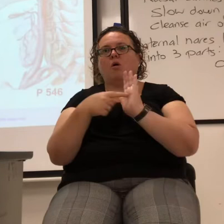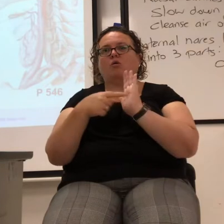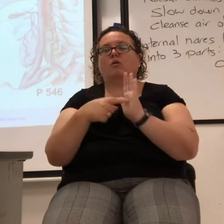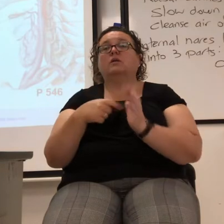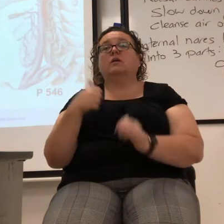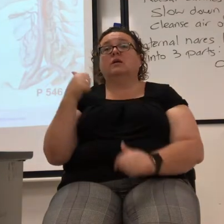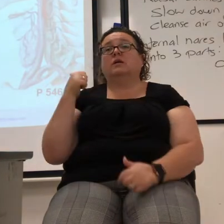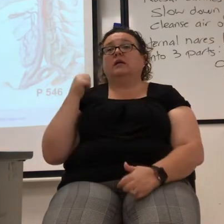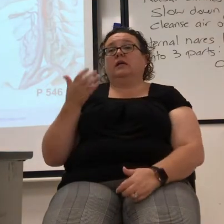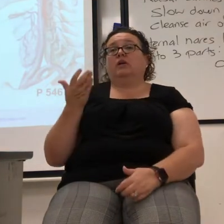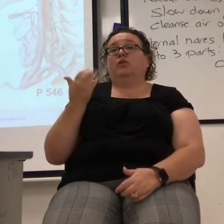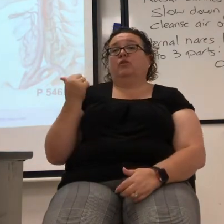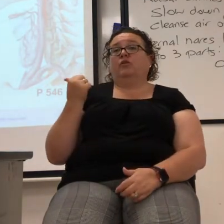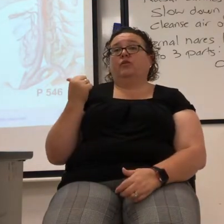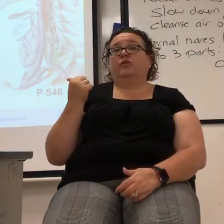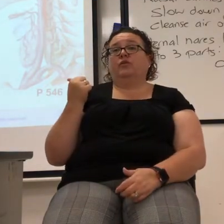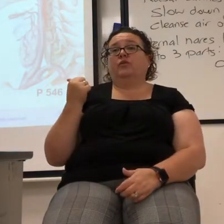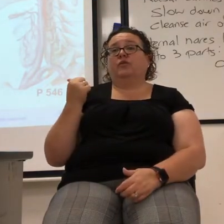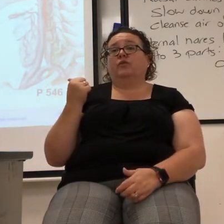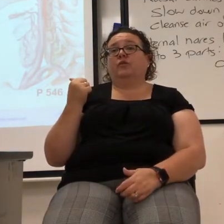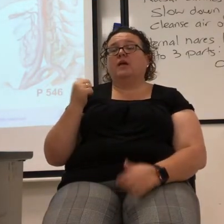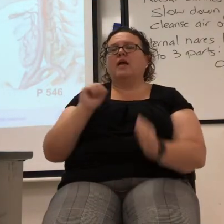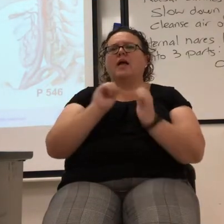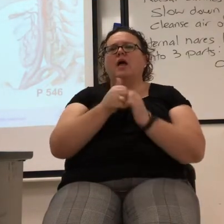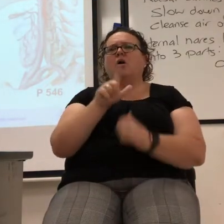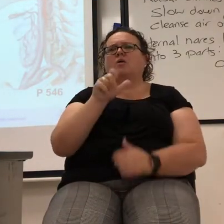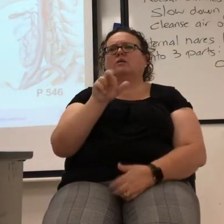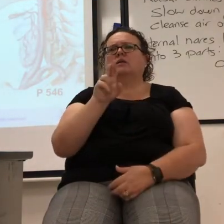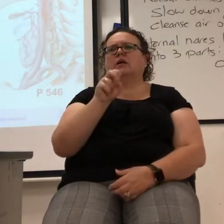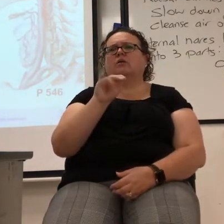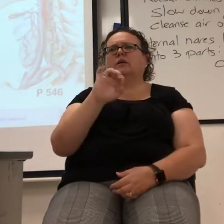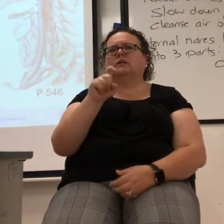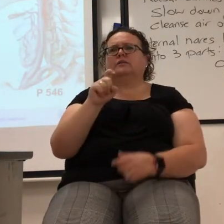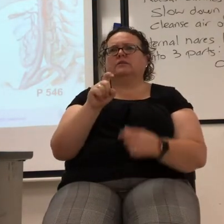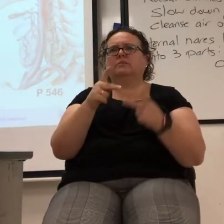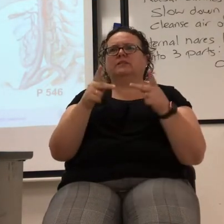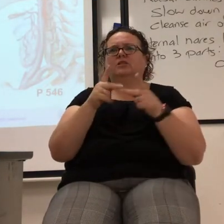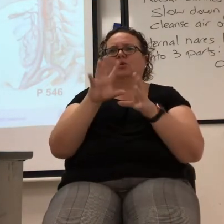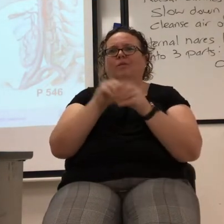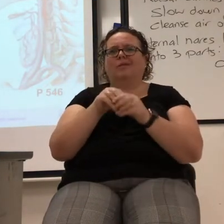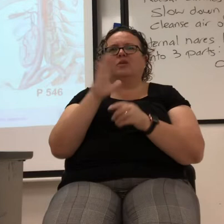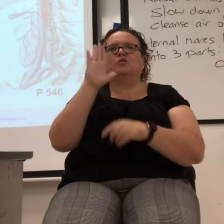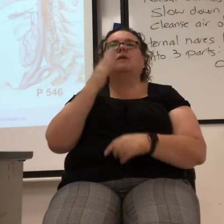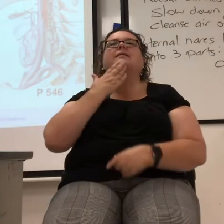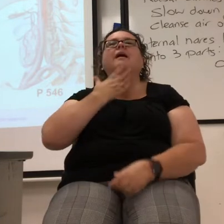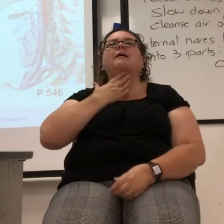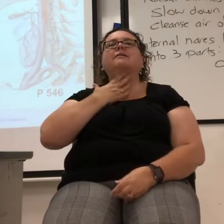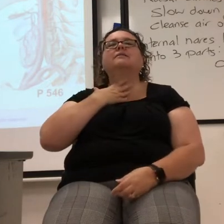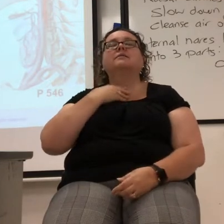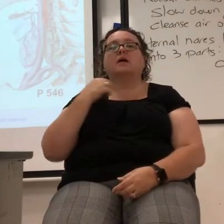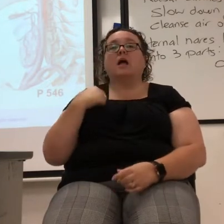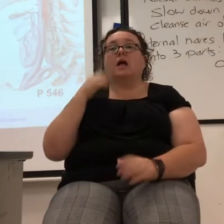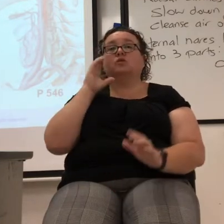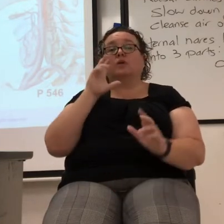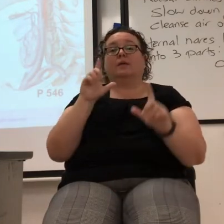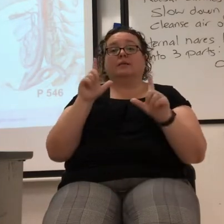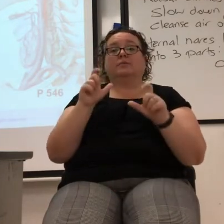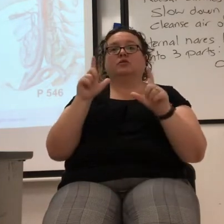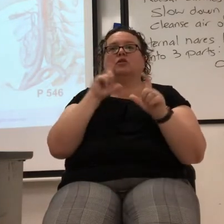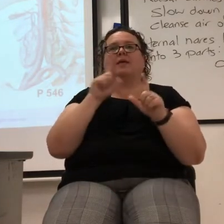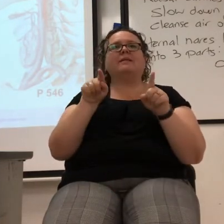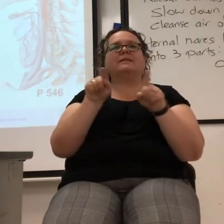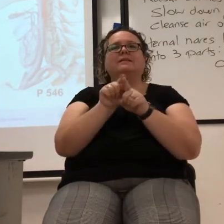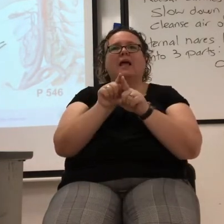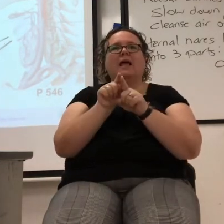now, here is how the larynx is positioned in the neck. I just kind of took this image and I gave it the same